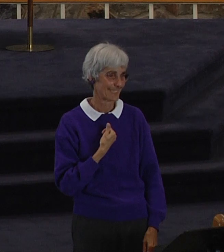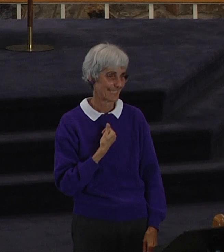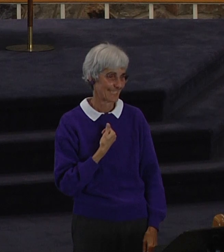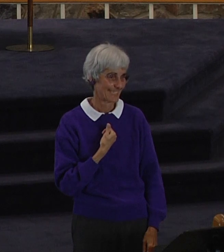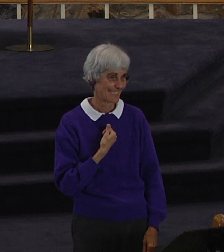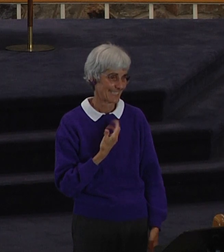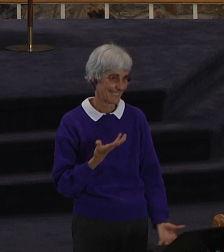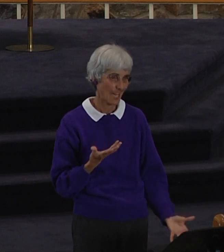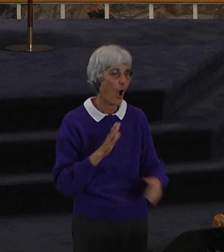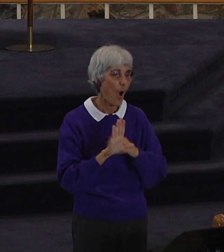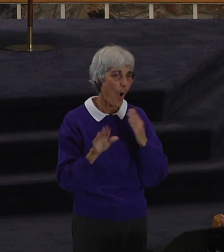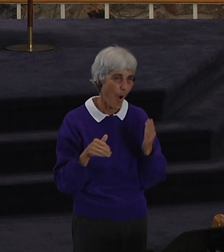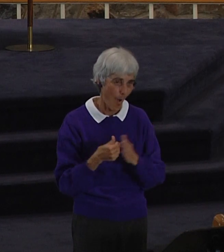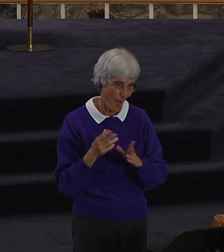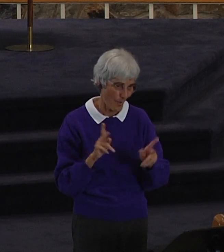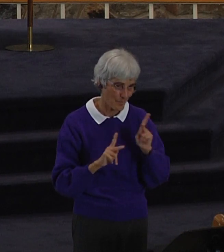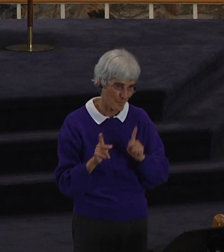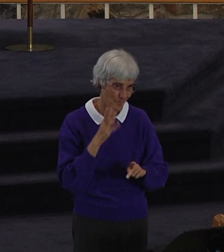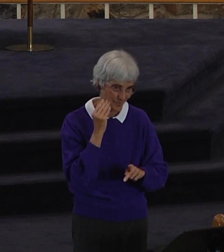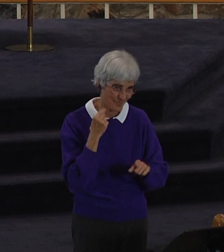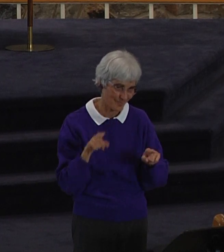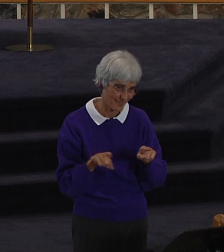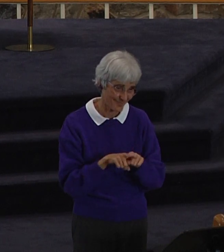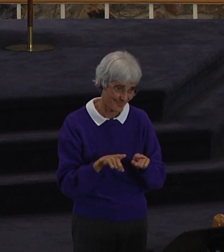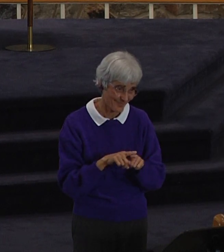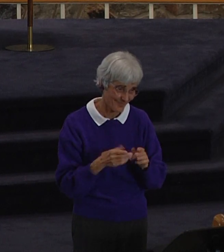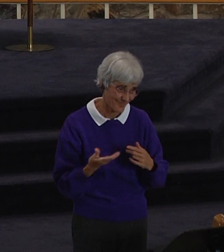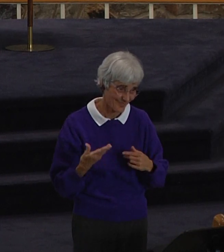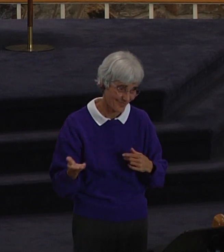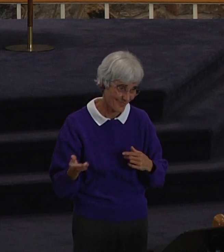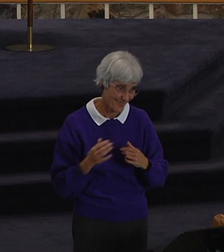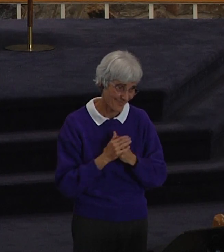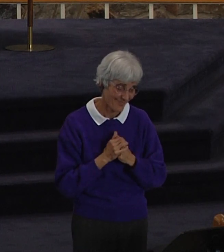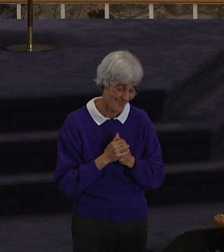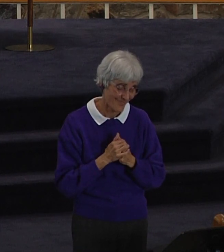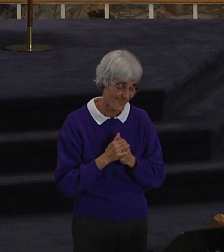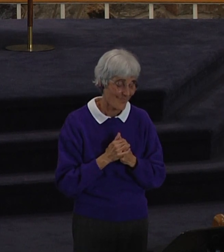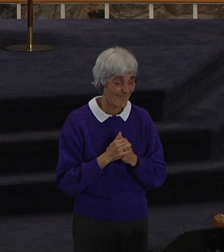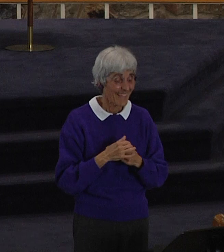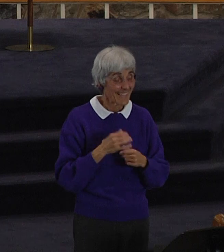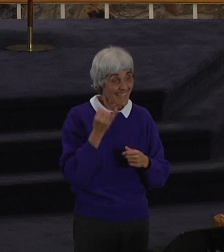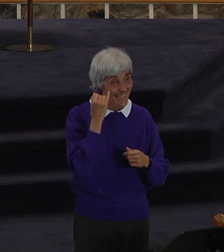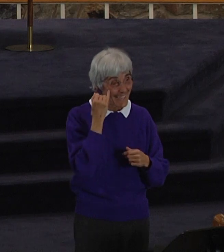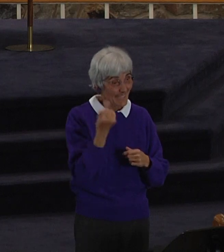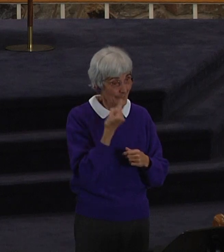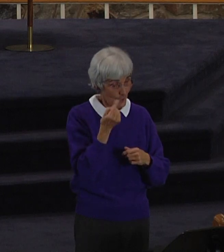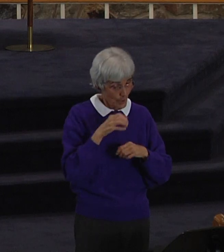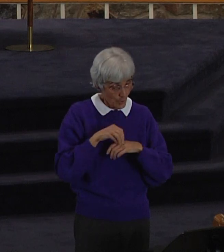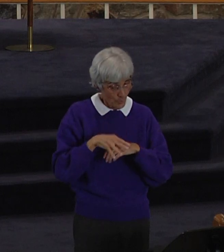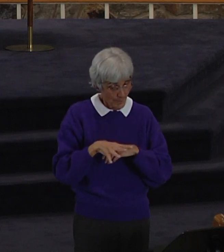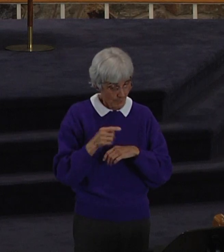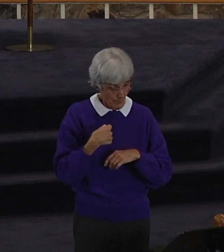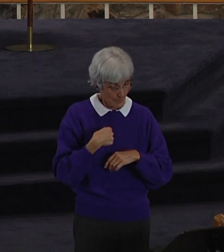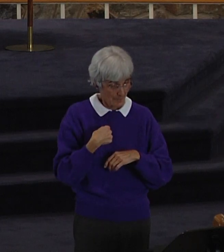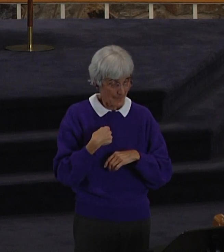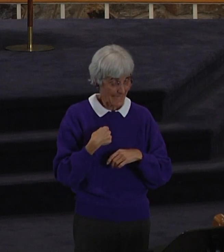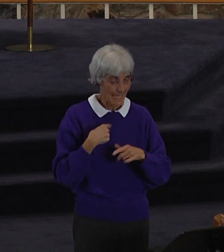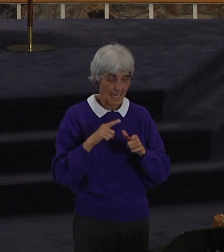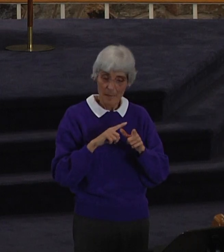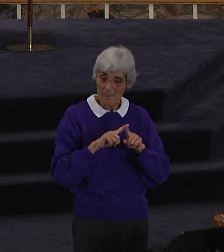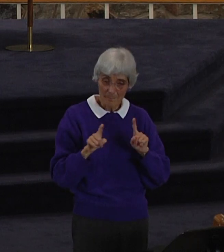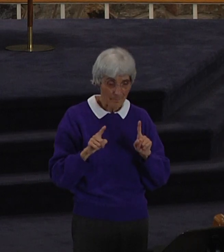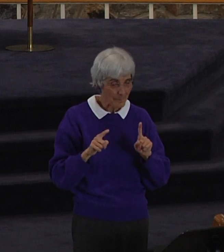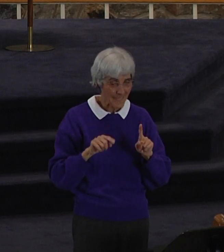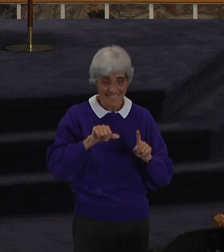neutral trait. You see, it'd be one thing if my self-centeredness only impacted and affected me. But it